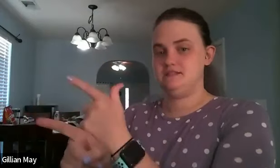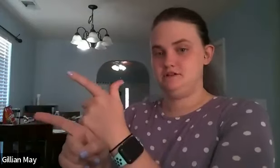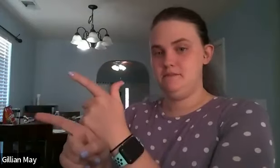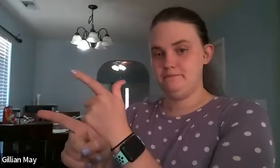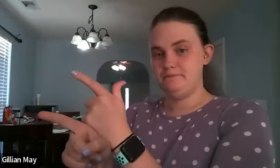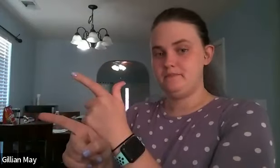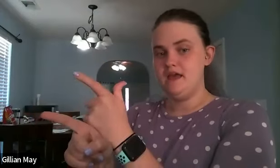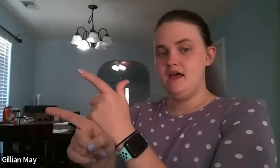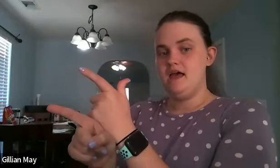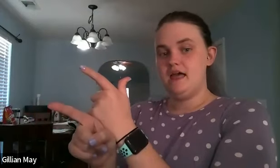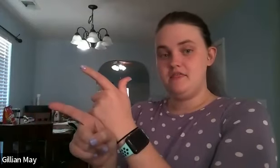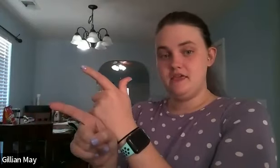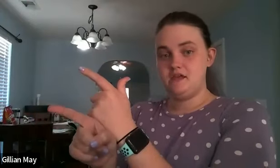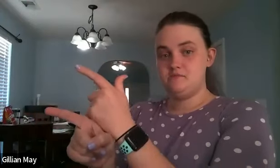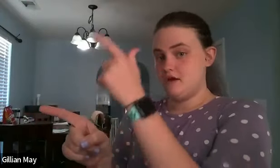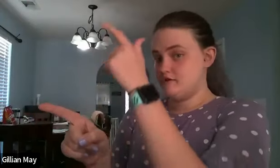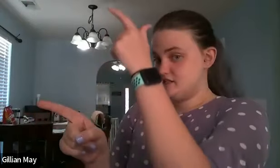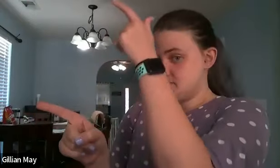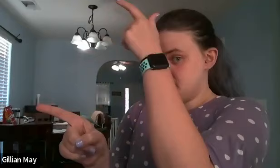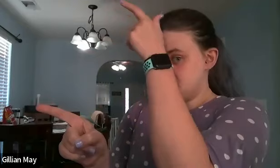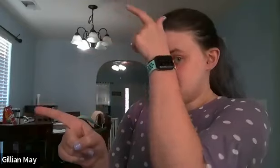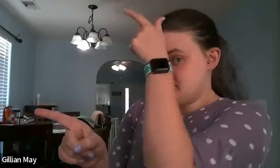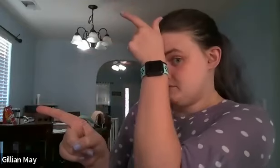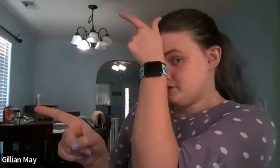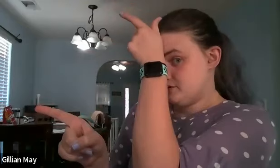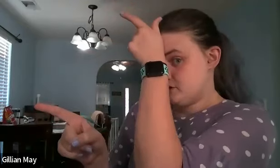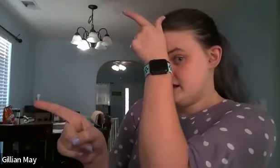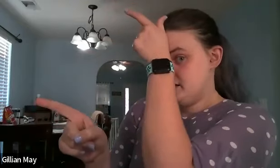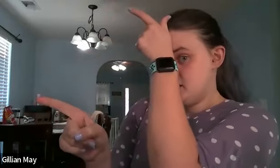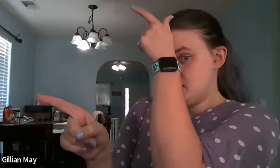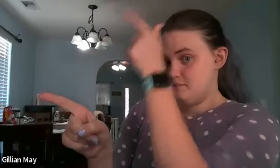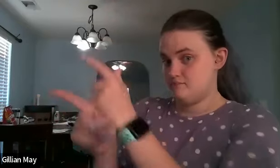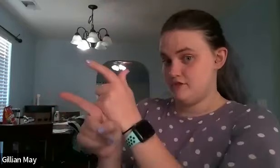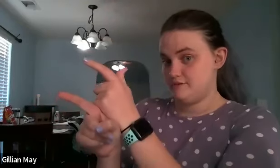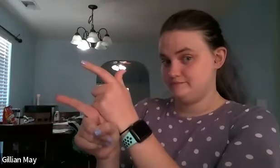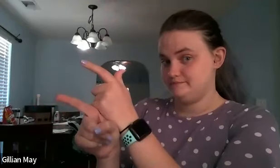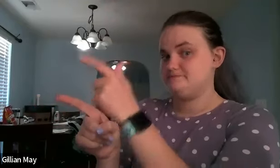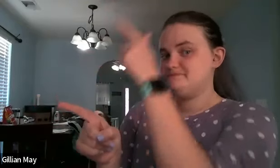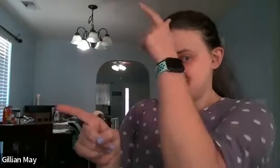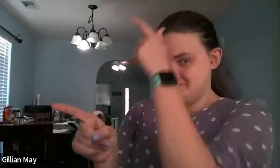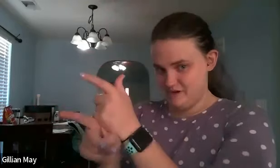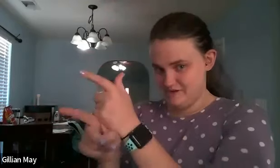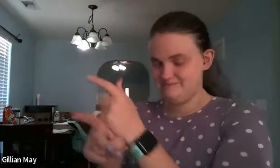Sister. Yep. And then brother is going to be the same thing, but from your forehead. Brother.